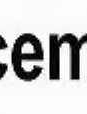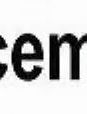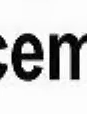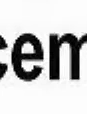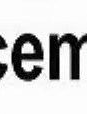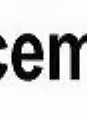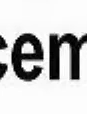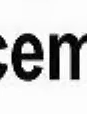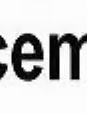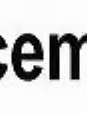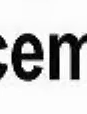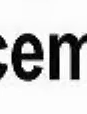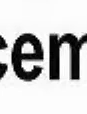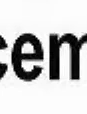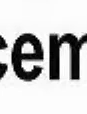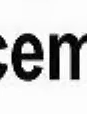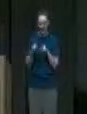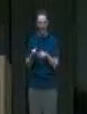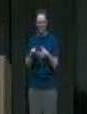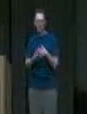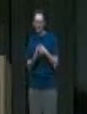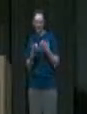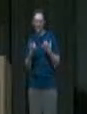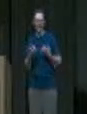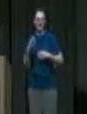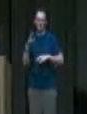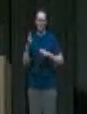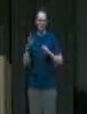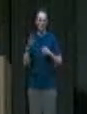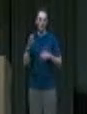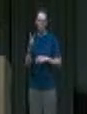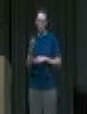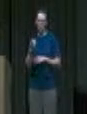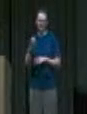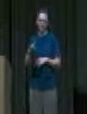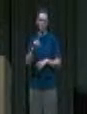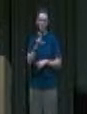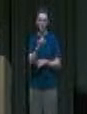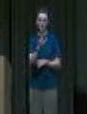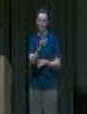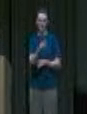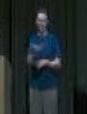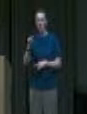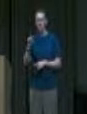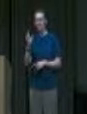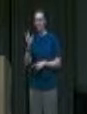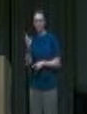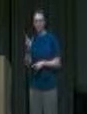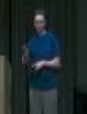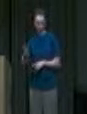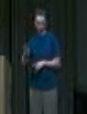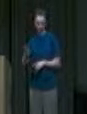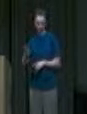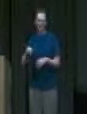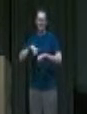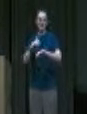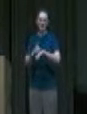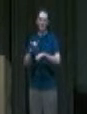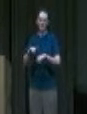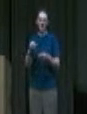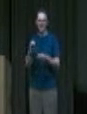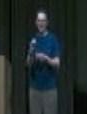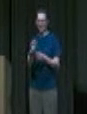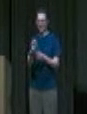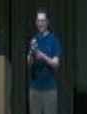be preparations beginning this winter, 2023 and 2024, to prepare the sediment placement area